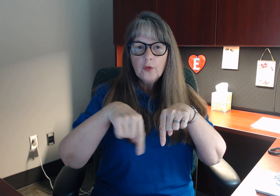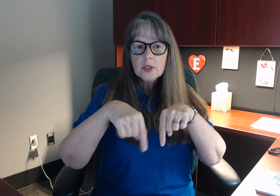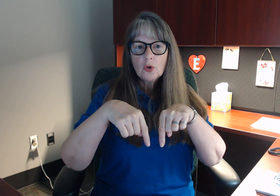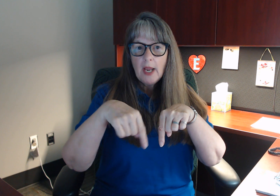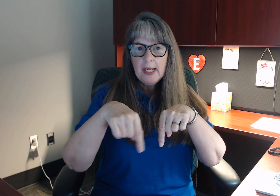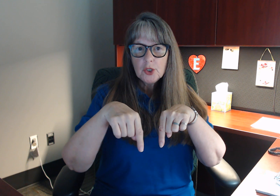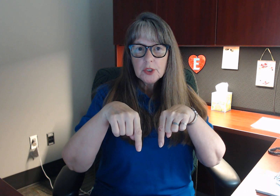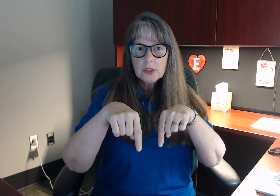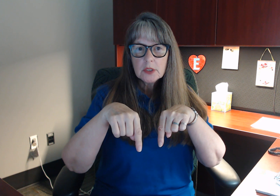nervous or anxious,